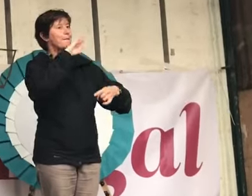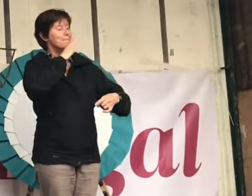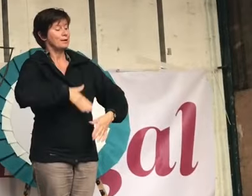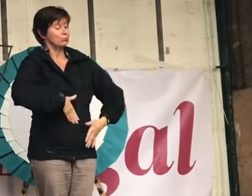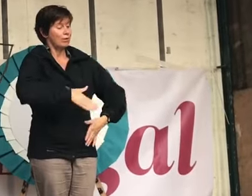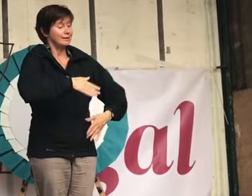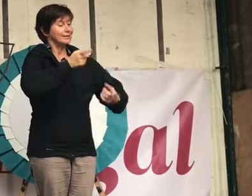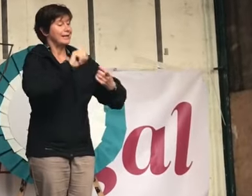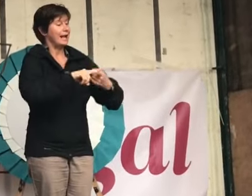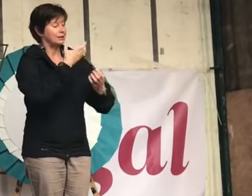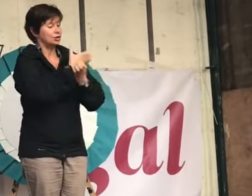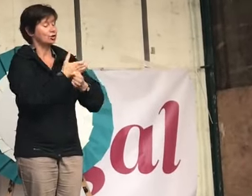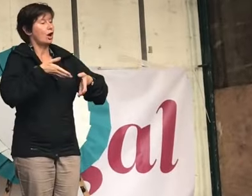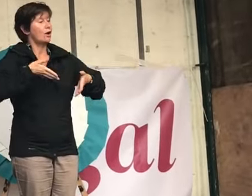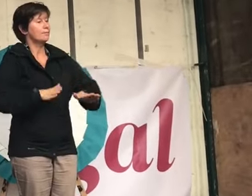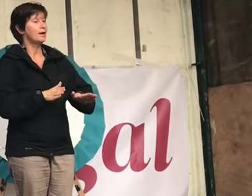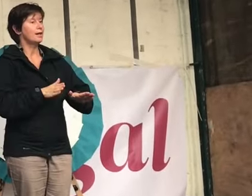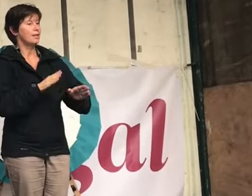In